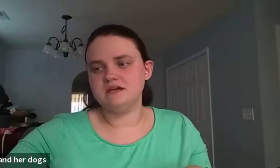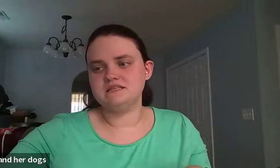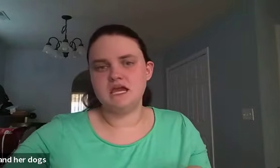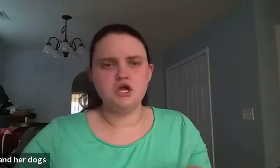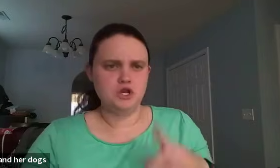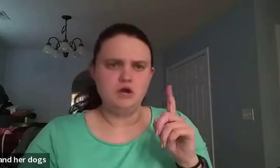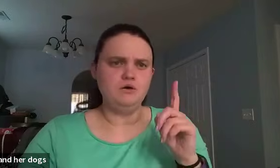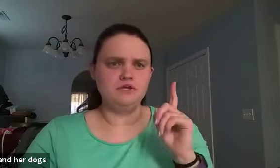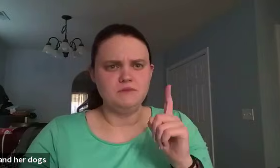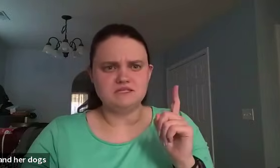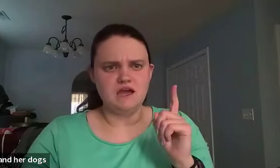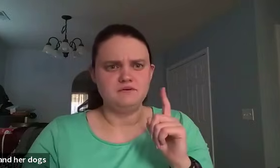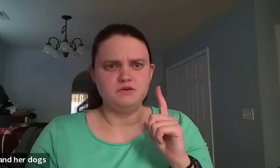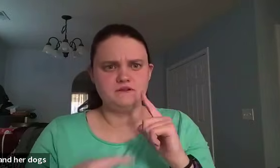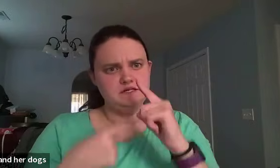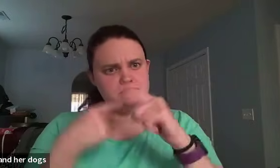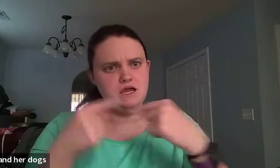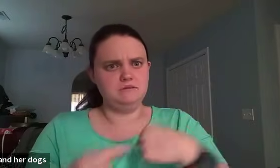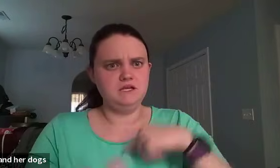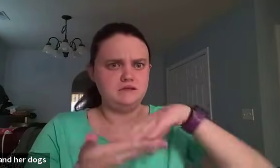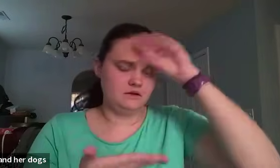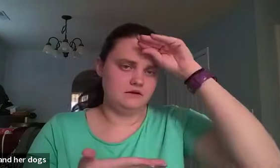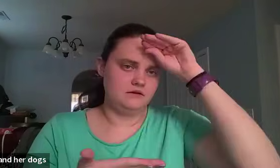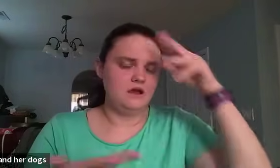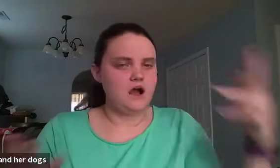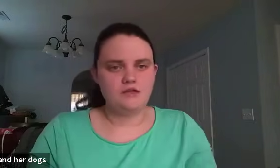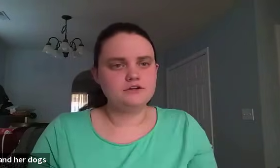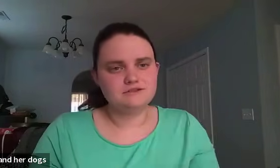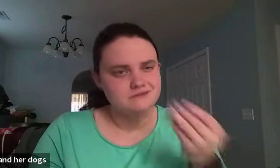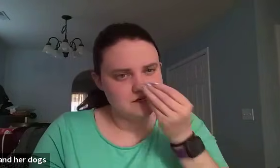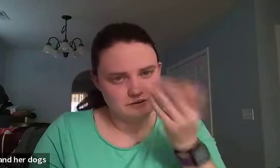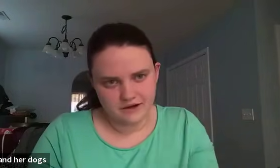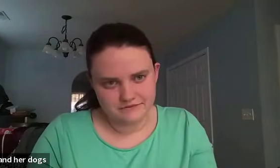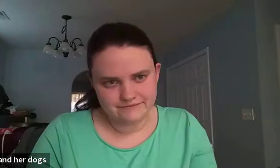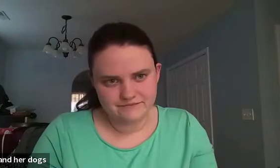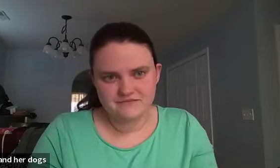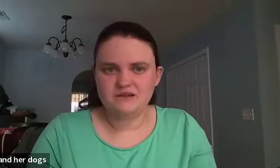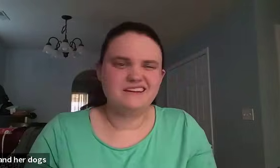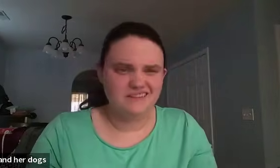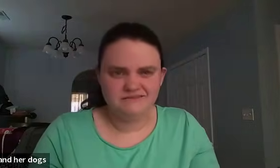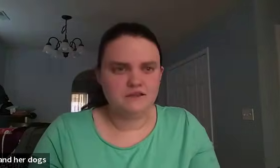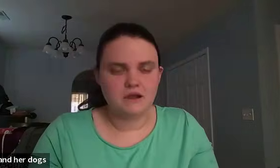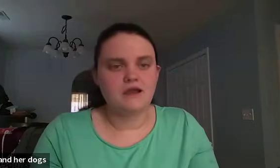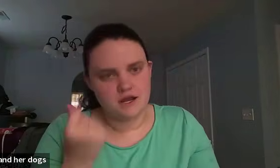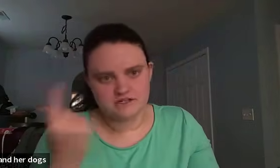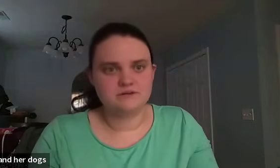may say, no, you must have it perfectly. Sign, me, learn. Others, they don't care. They're like, oh, either way, I understand what you're